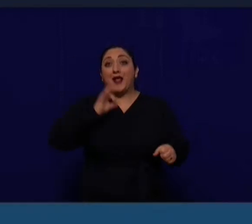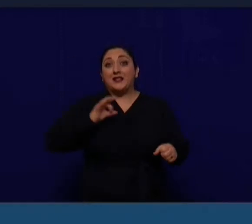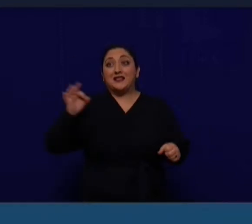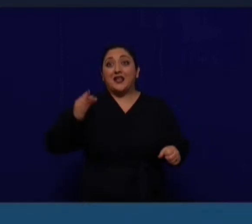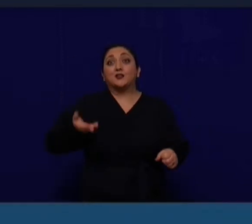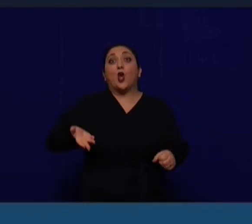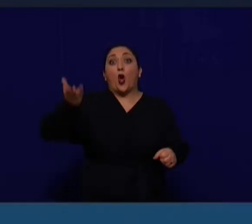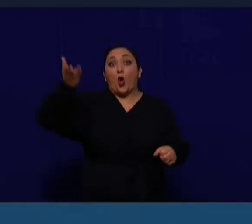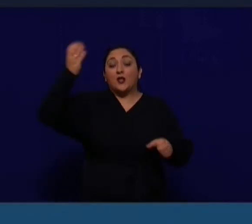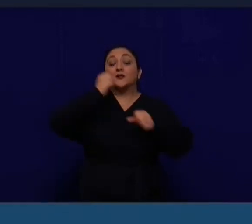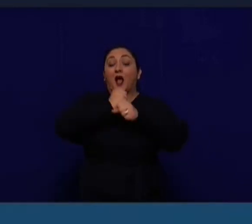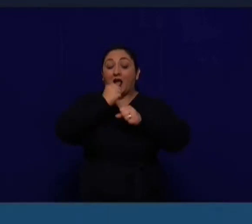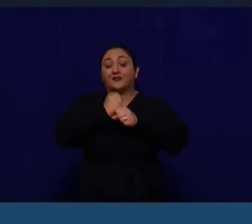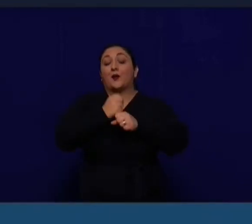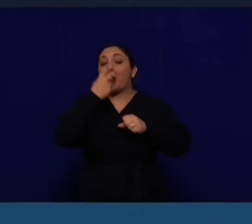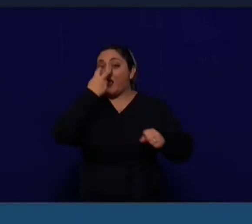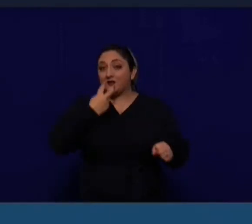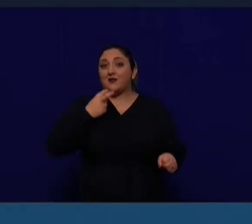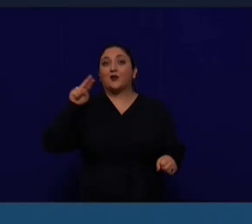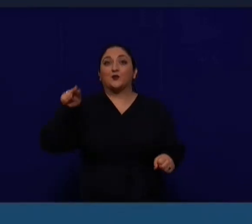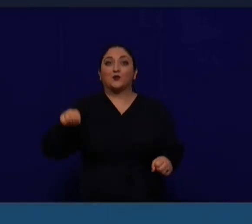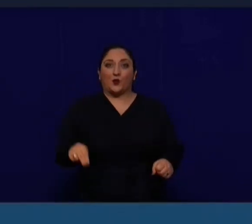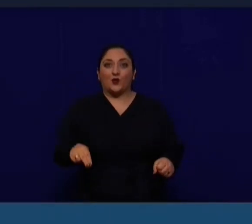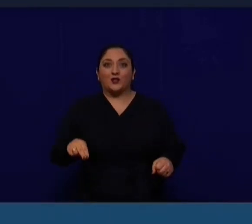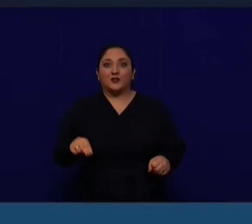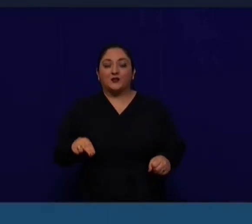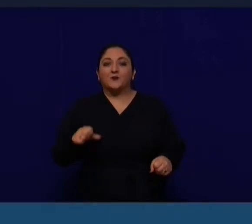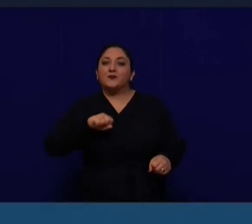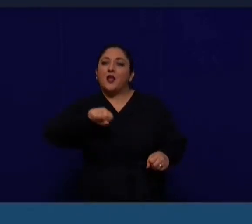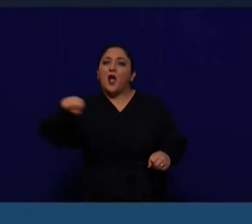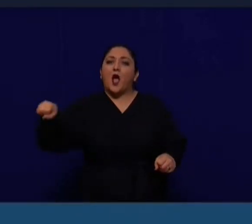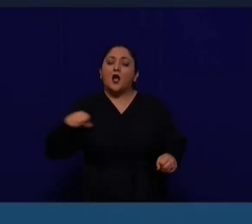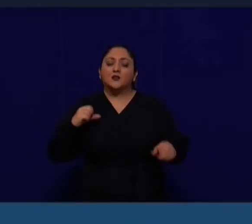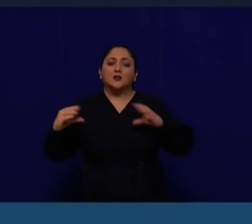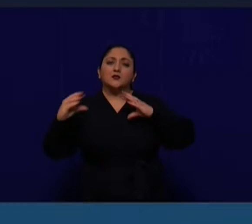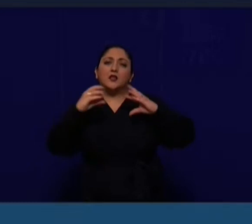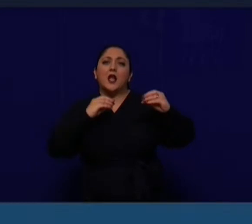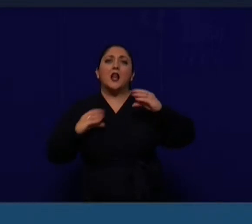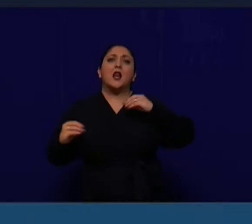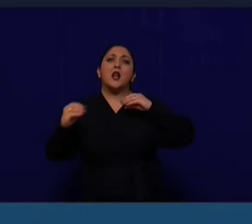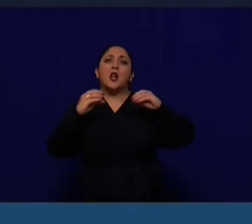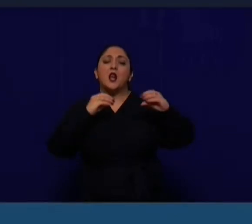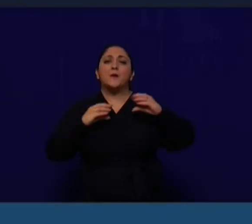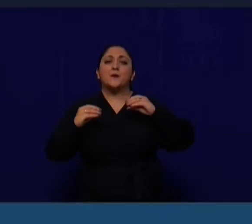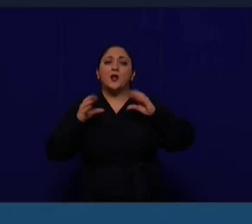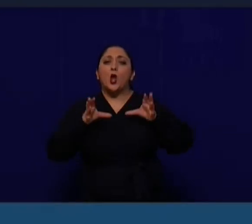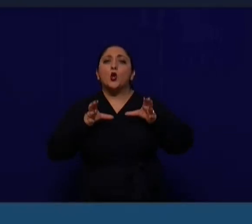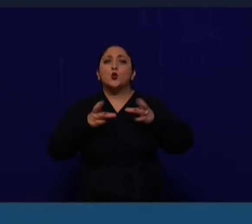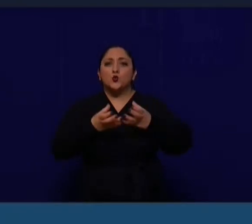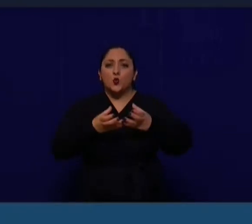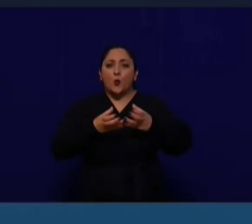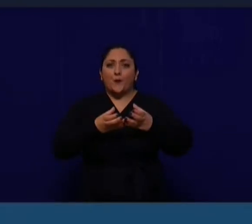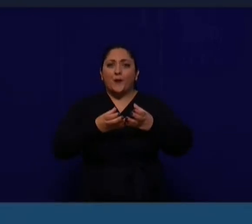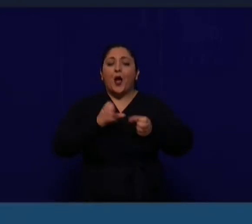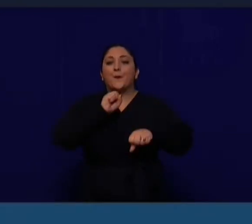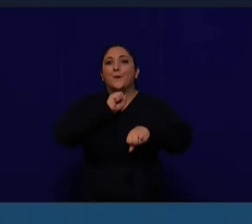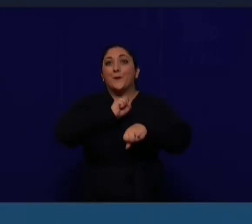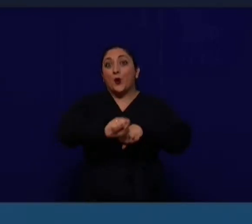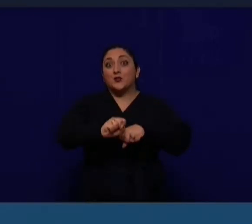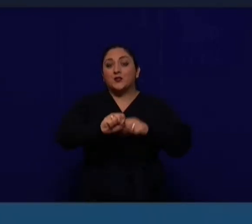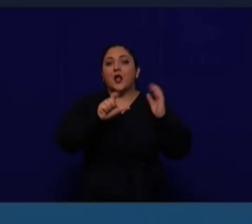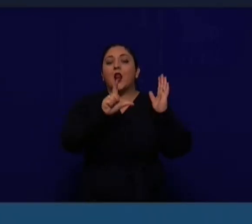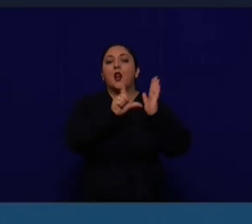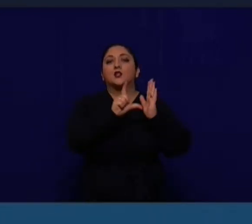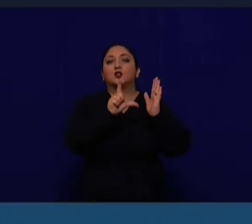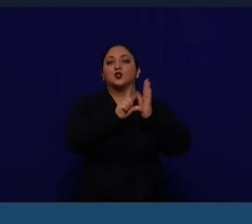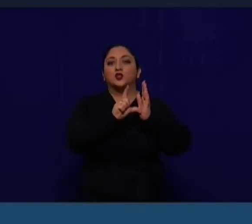anzjani. Allura, min-naħa tagħna anke ddiskutejna mal-Advisory Committee on Immunization Policy u rajna li hemmhekk hemm lok